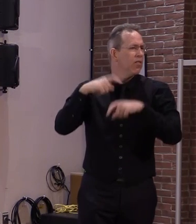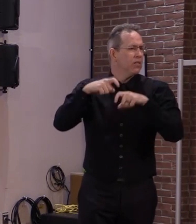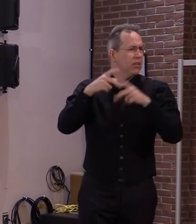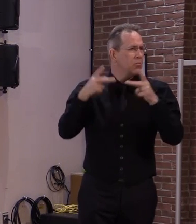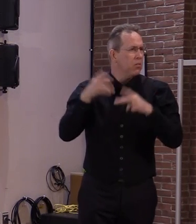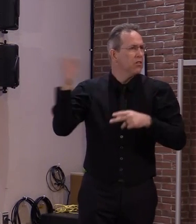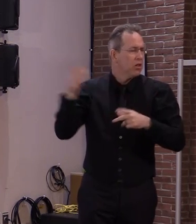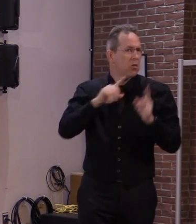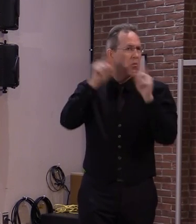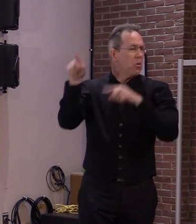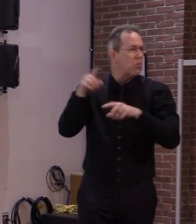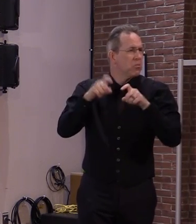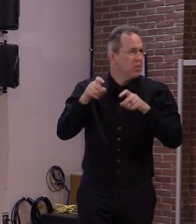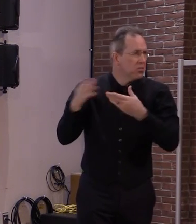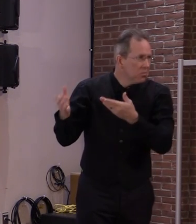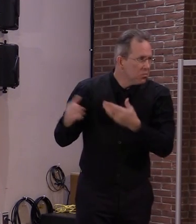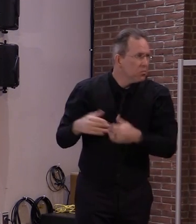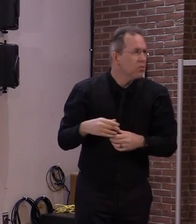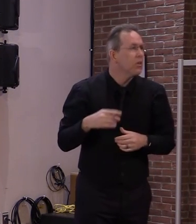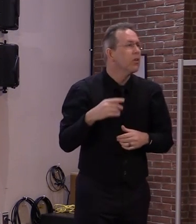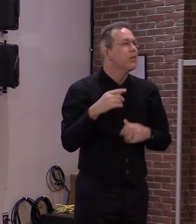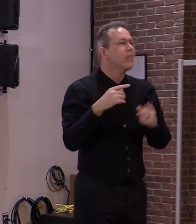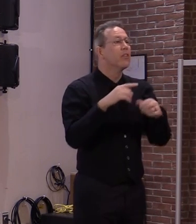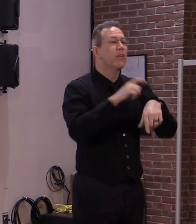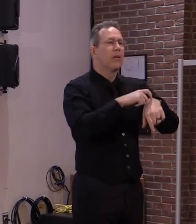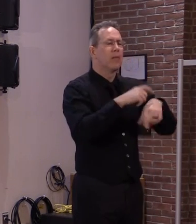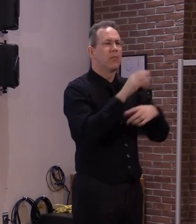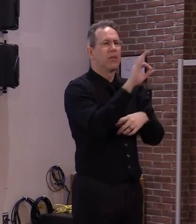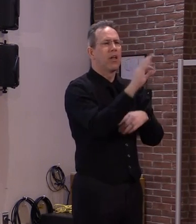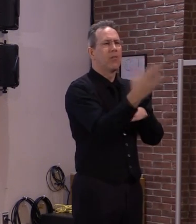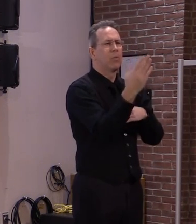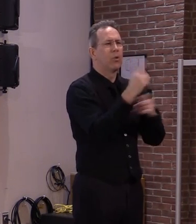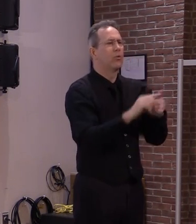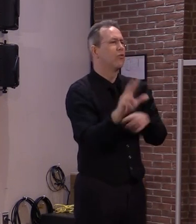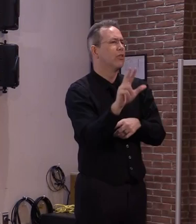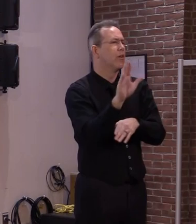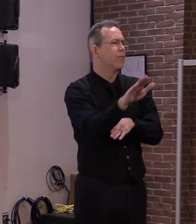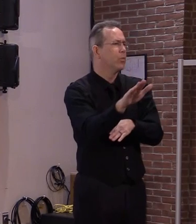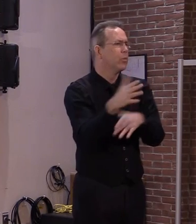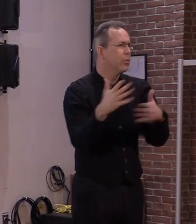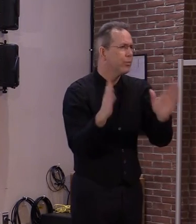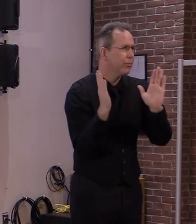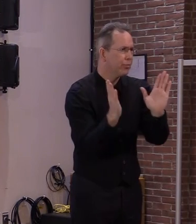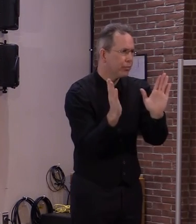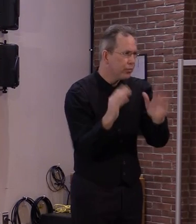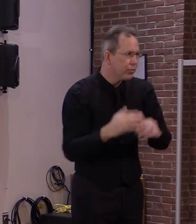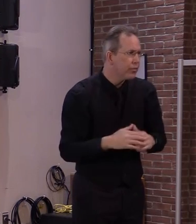other available locations, dates, and times on the website at